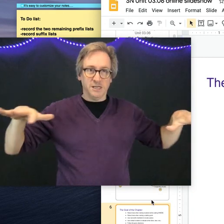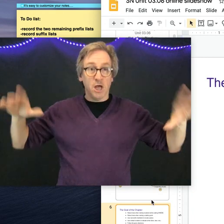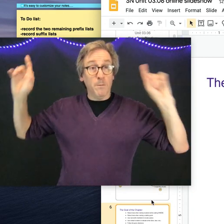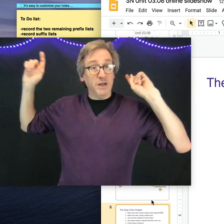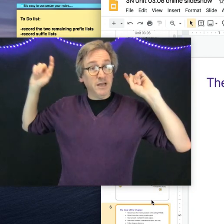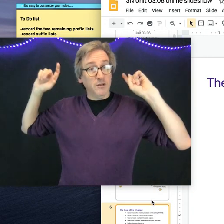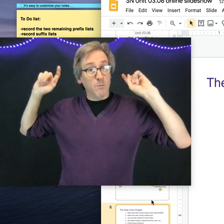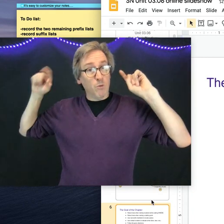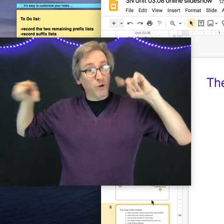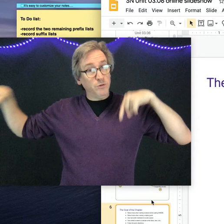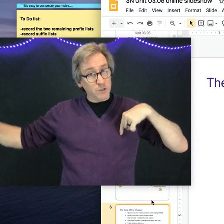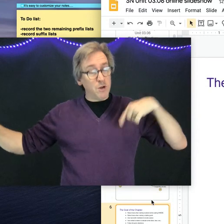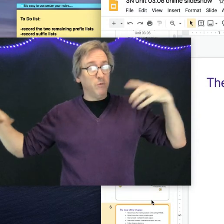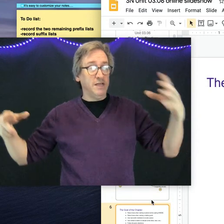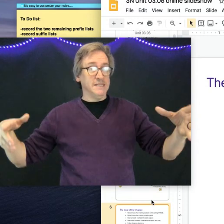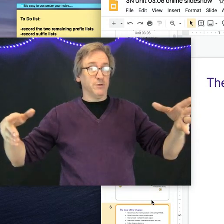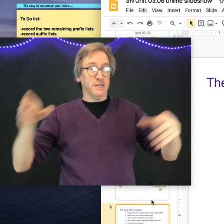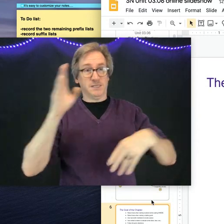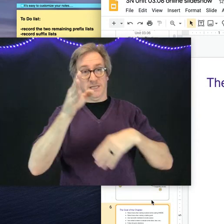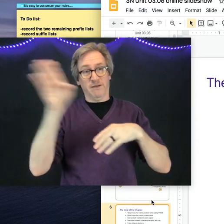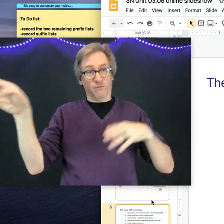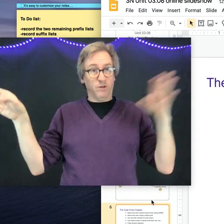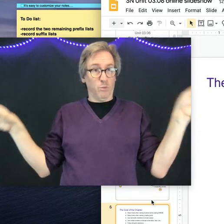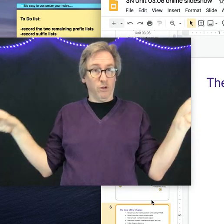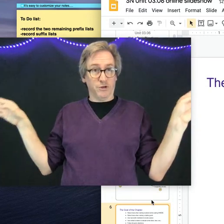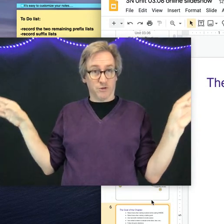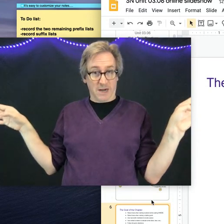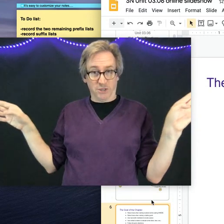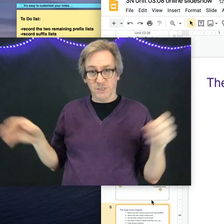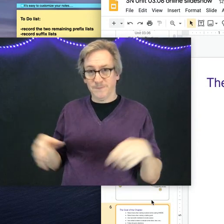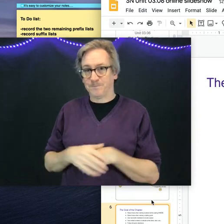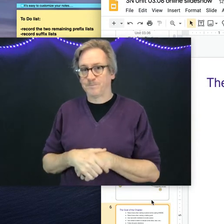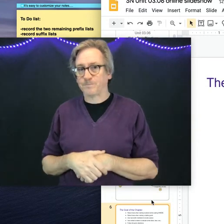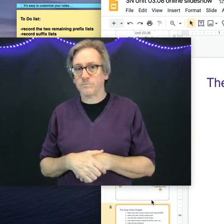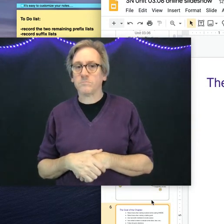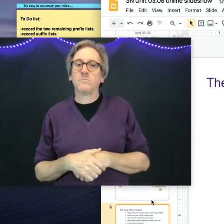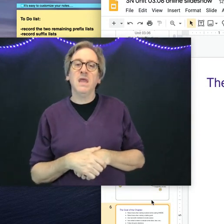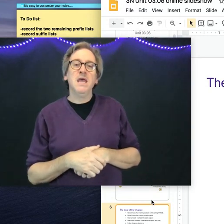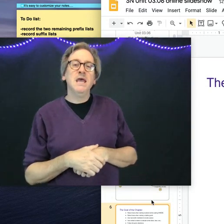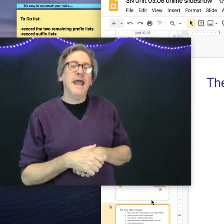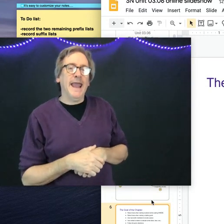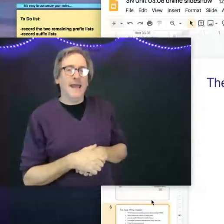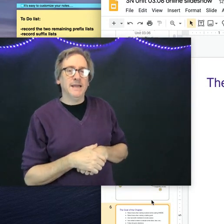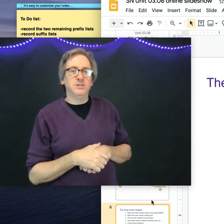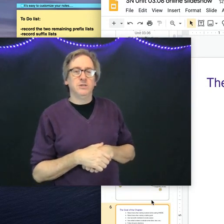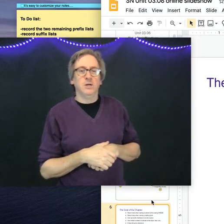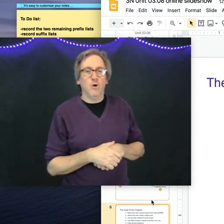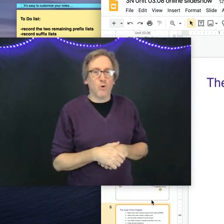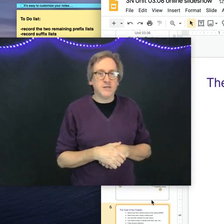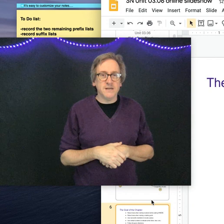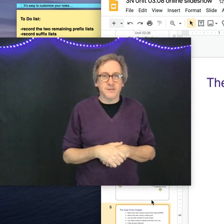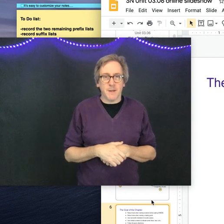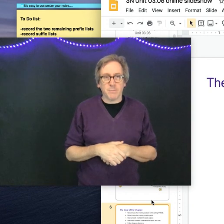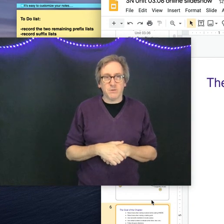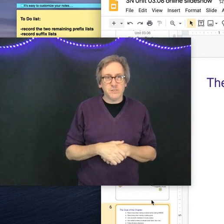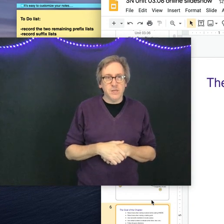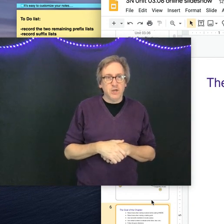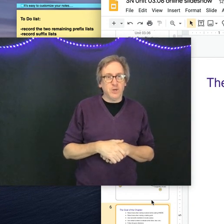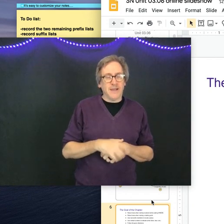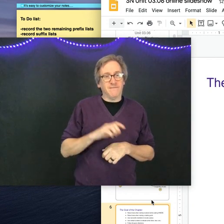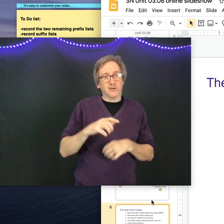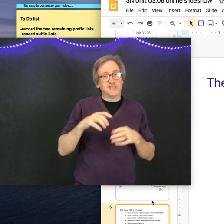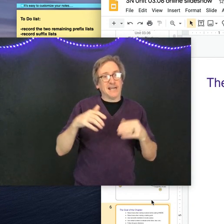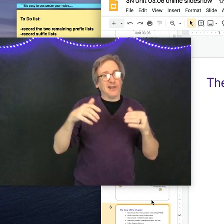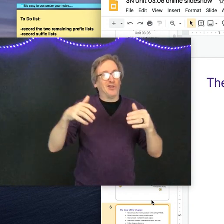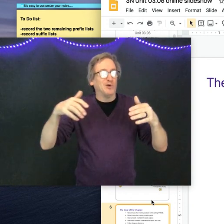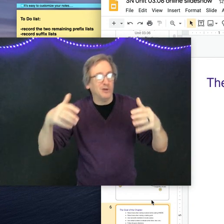orientation it is, but the more you do know, the easier it is to give real world directions. And ordinal numbers